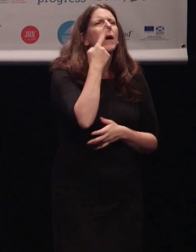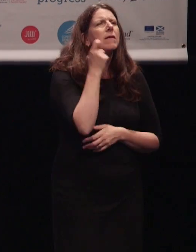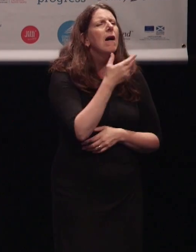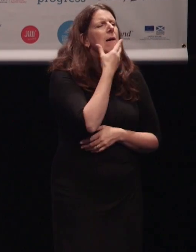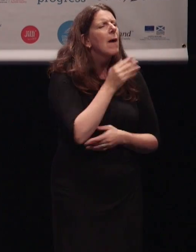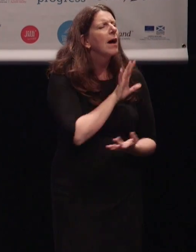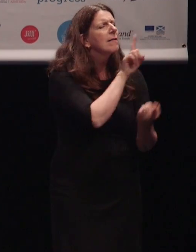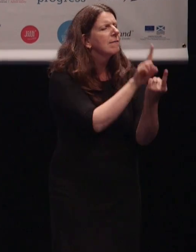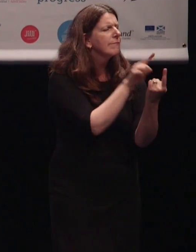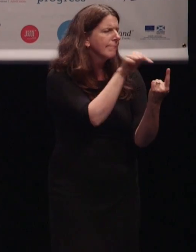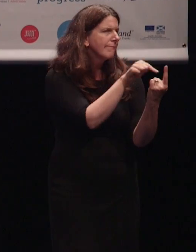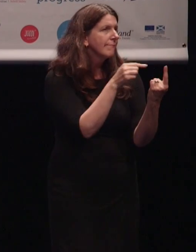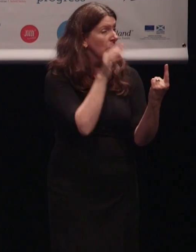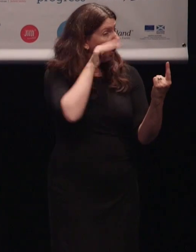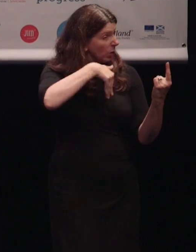lived